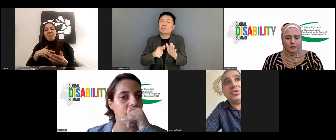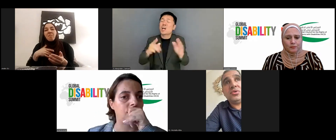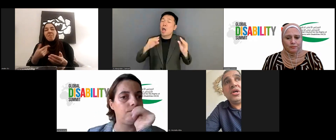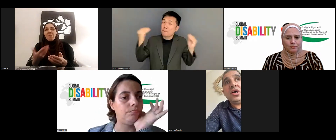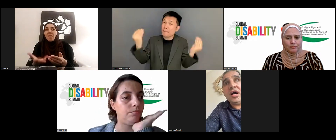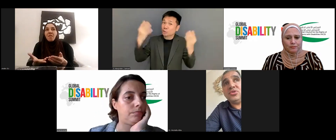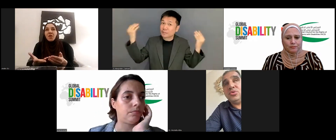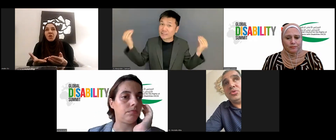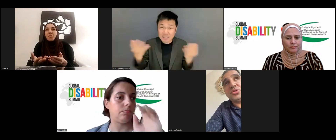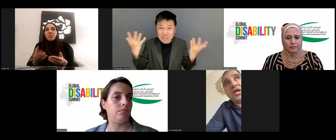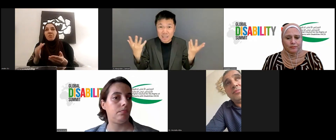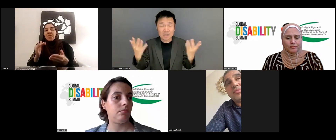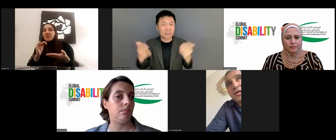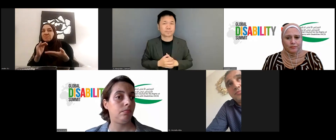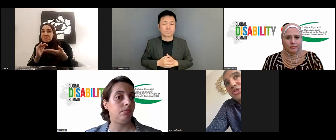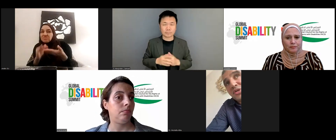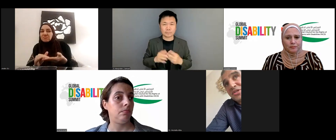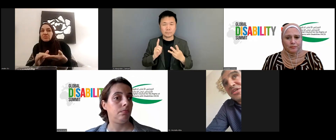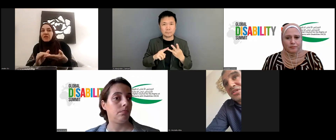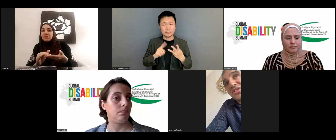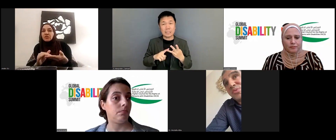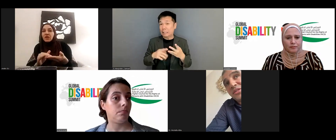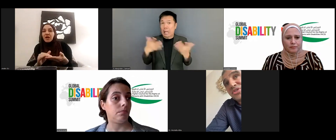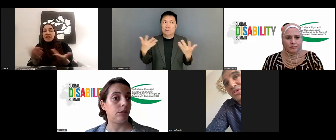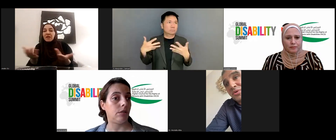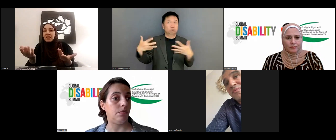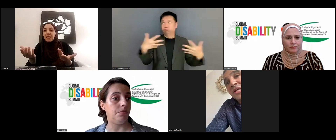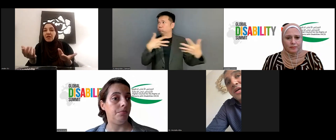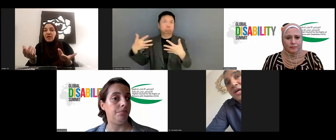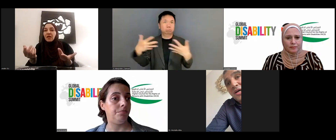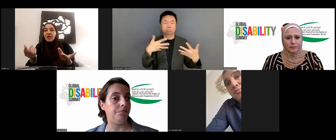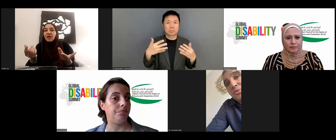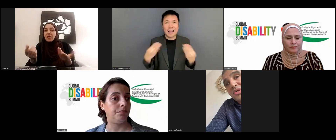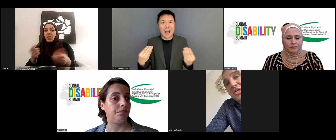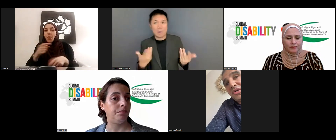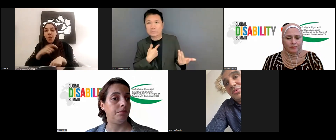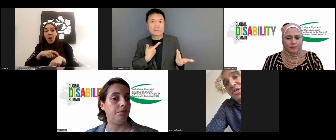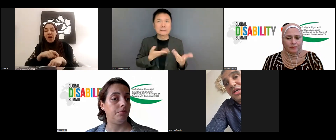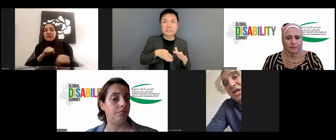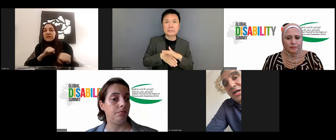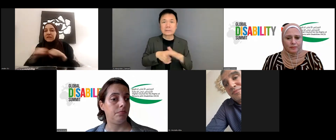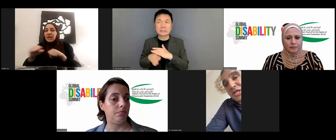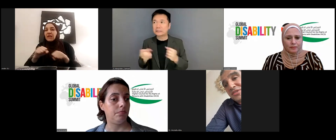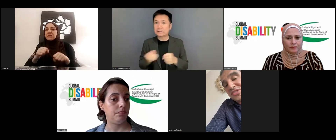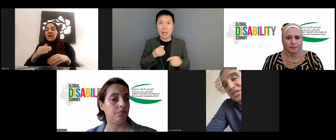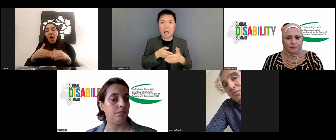prior to and or during disasters as well. So we